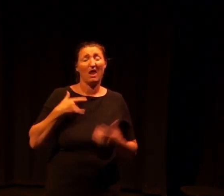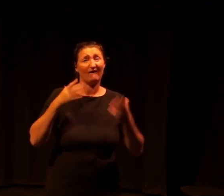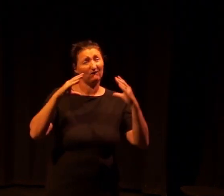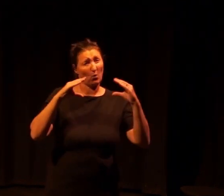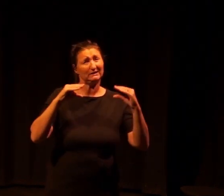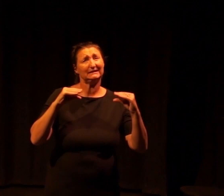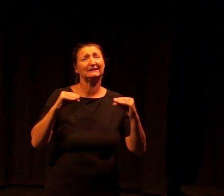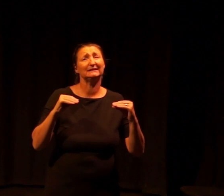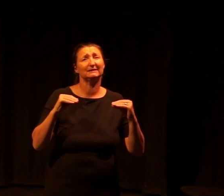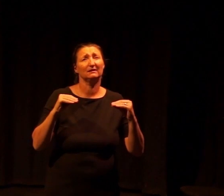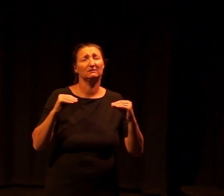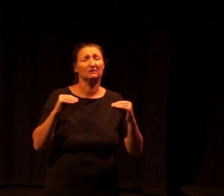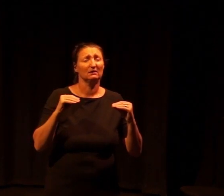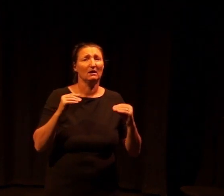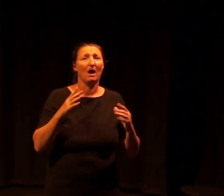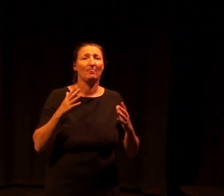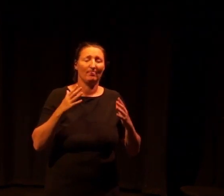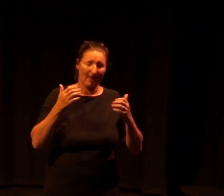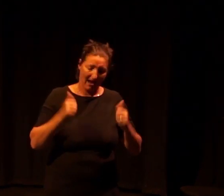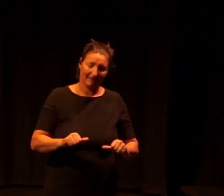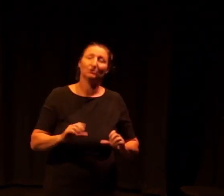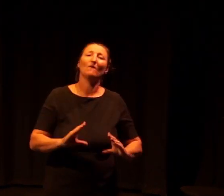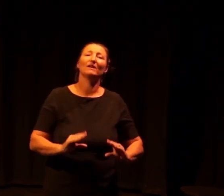glimmer. The end of an age.